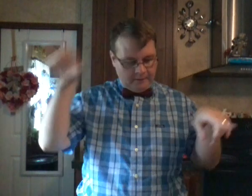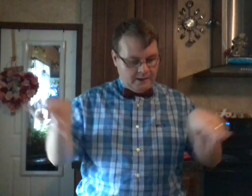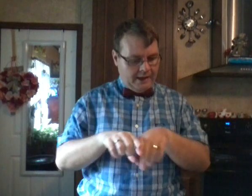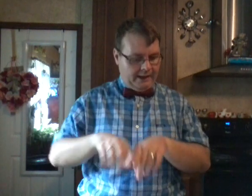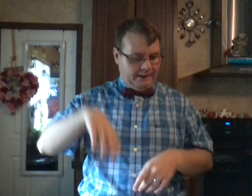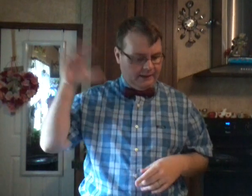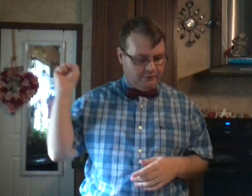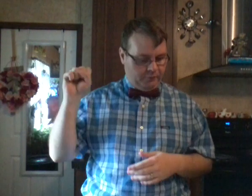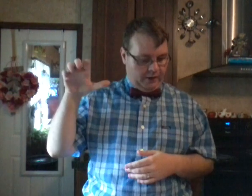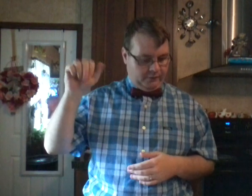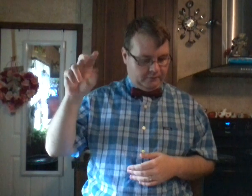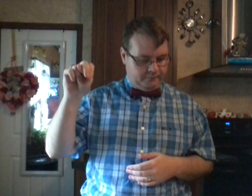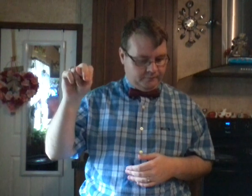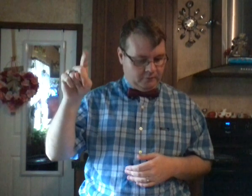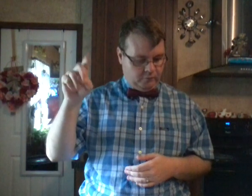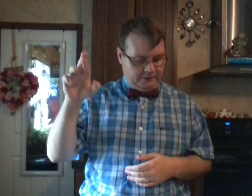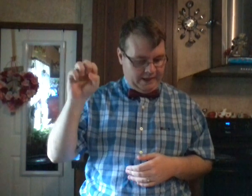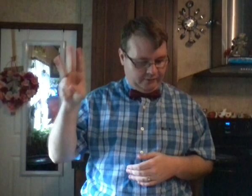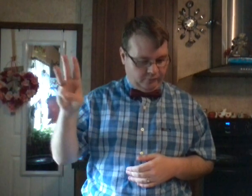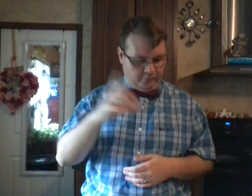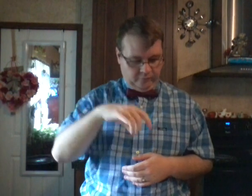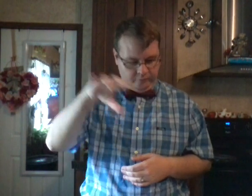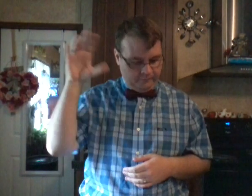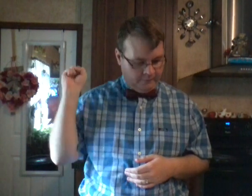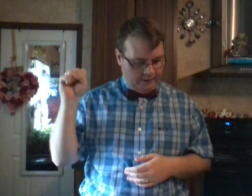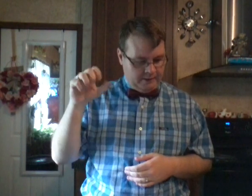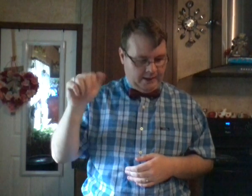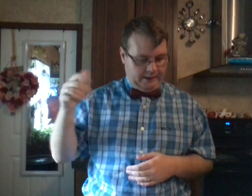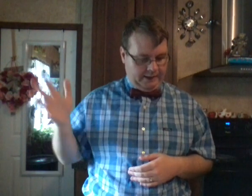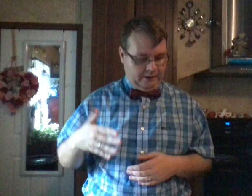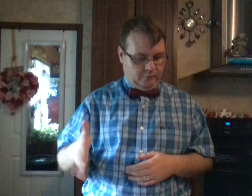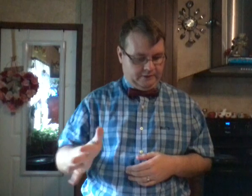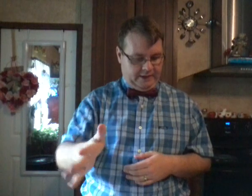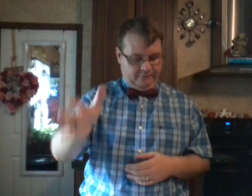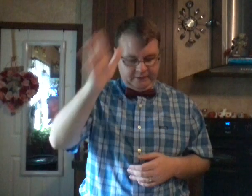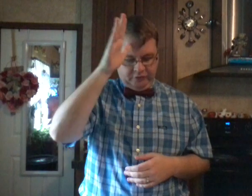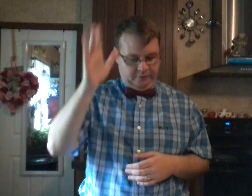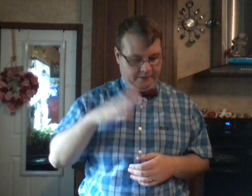And his brother was Andrew, and he was a fisherman.